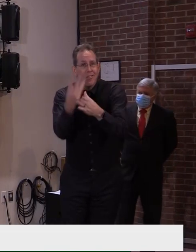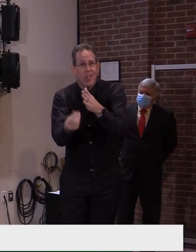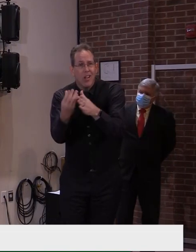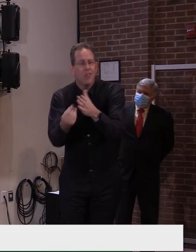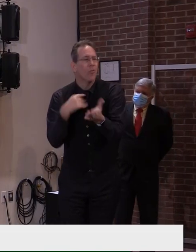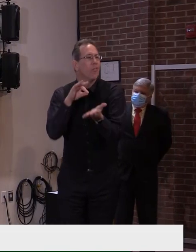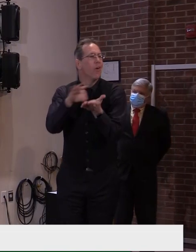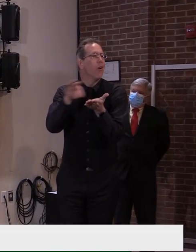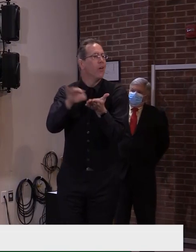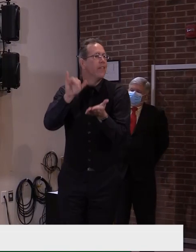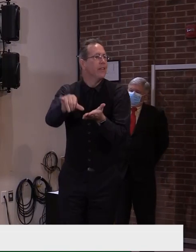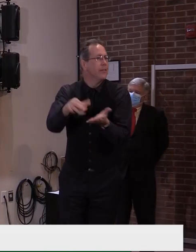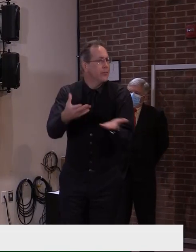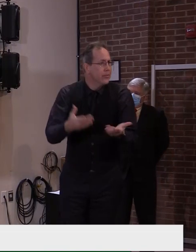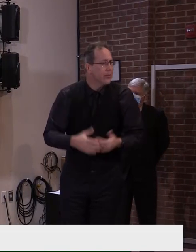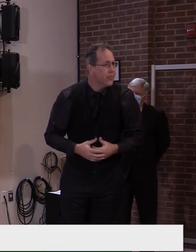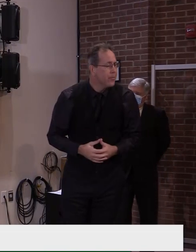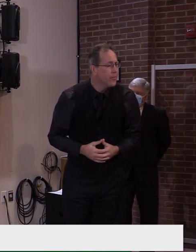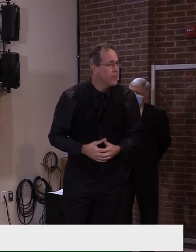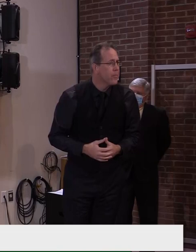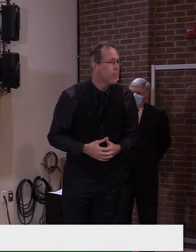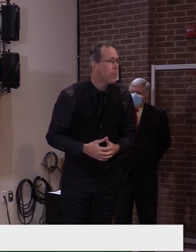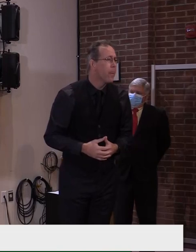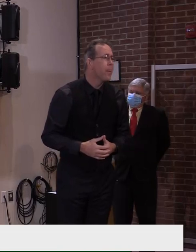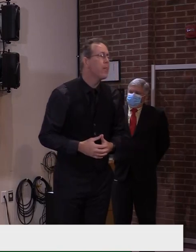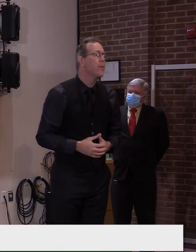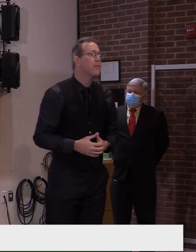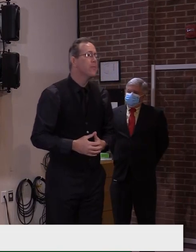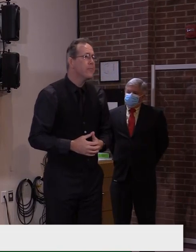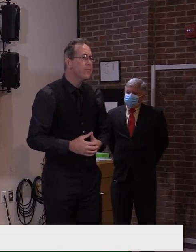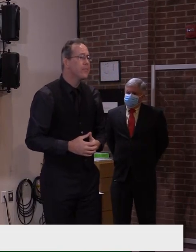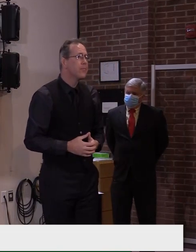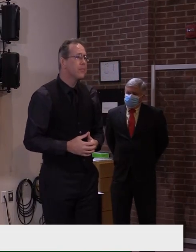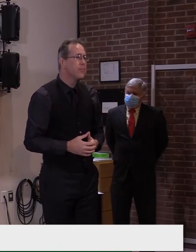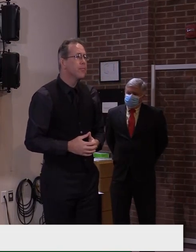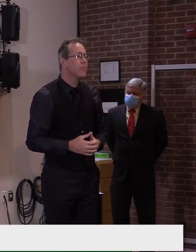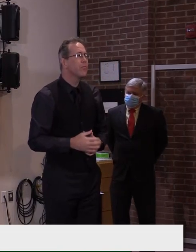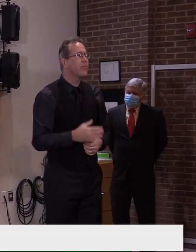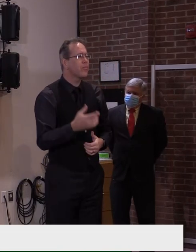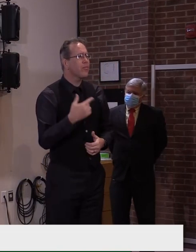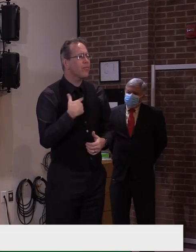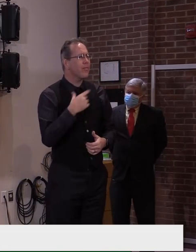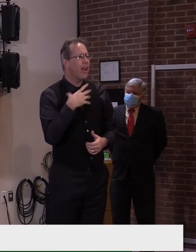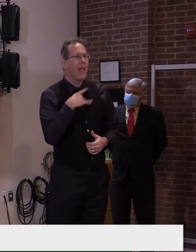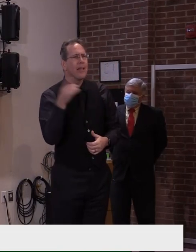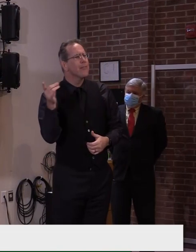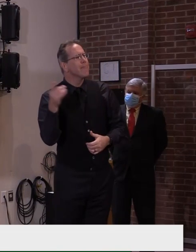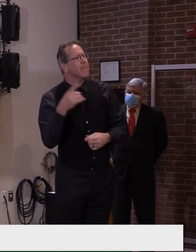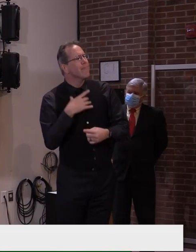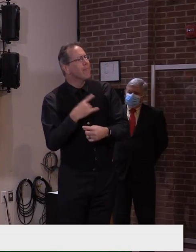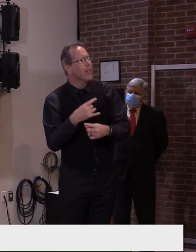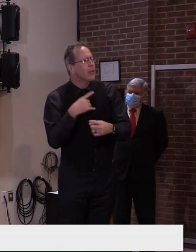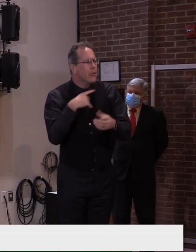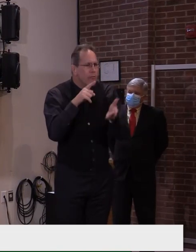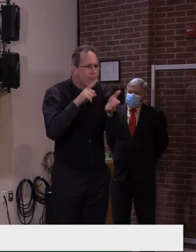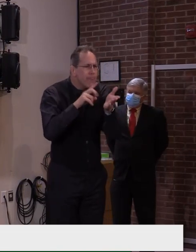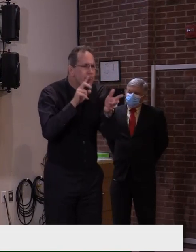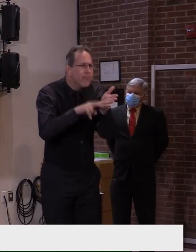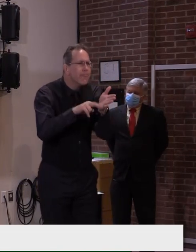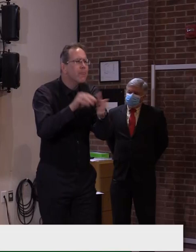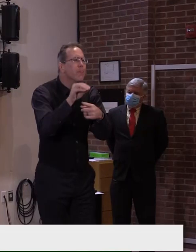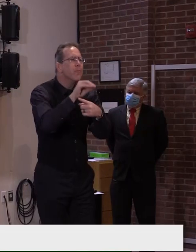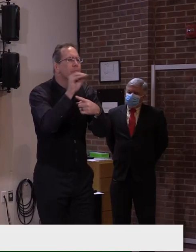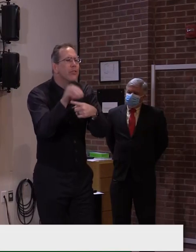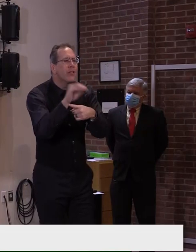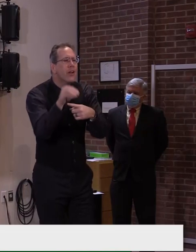for any of us to know. I really love percent positivity because Vermont has throughout the pandemic enjoyed one of the lowest ones you